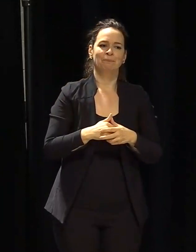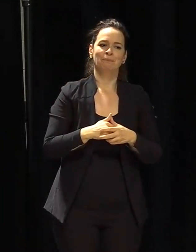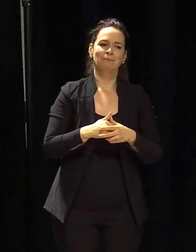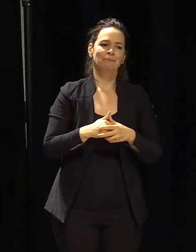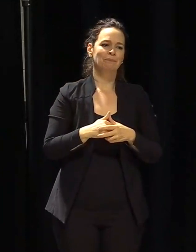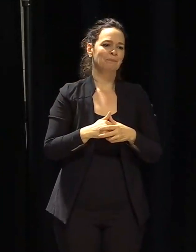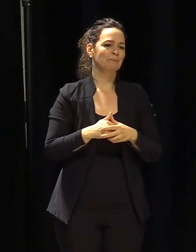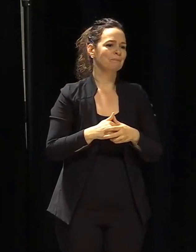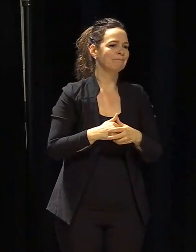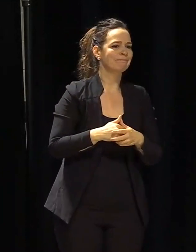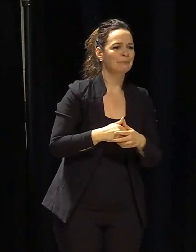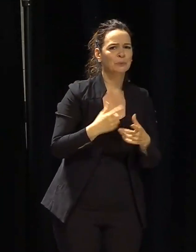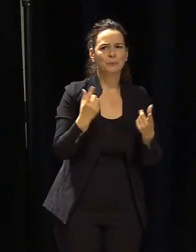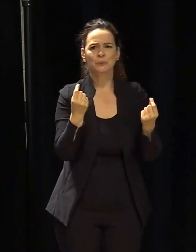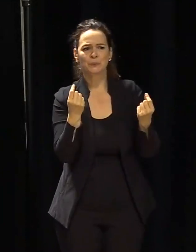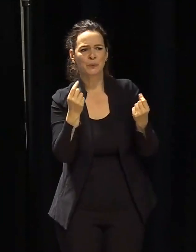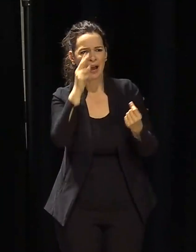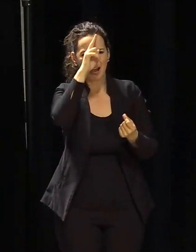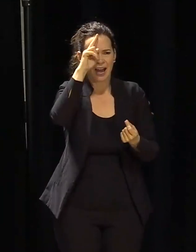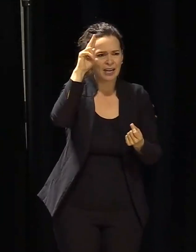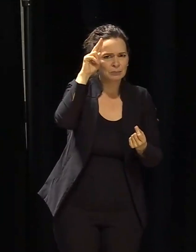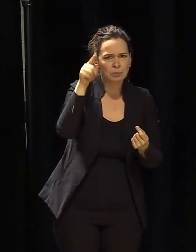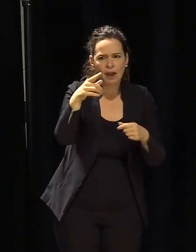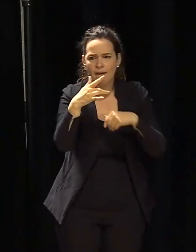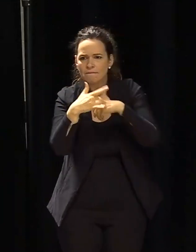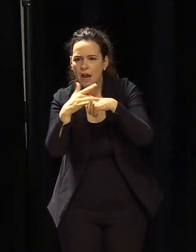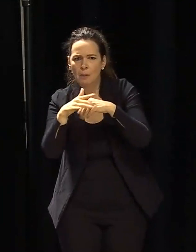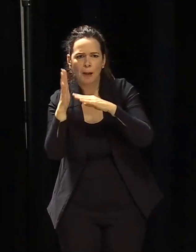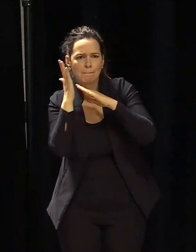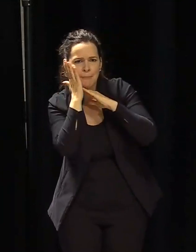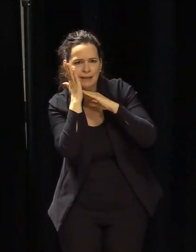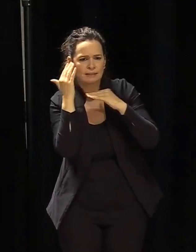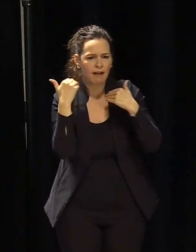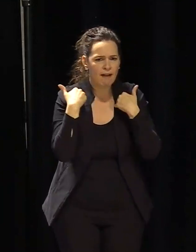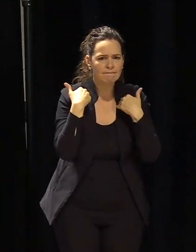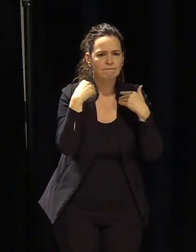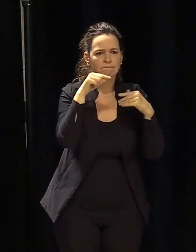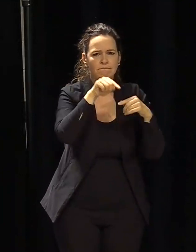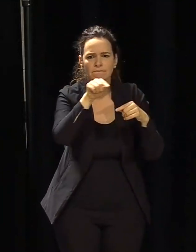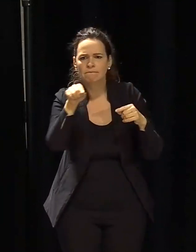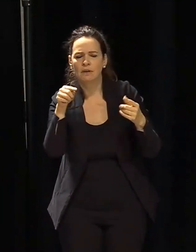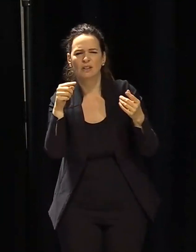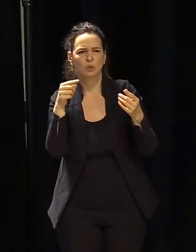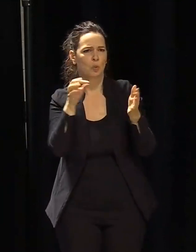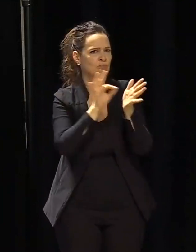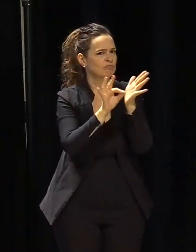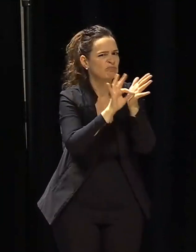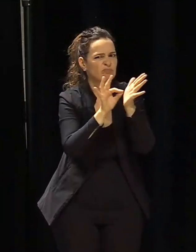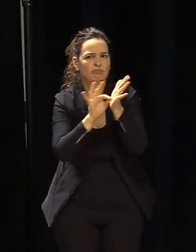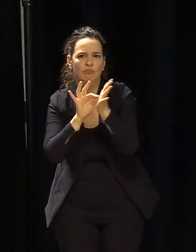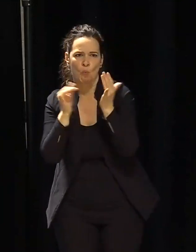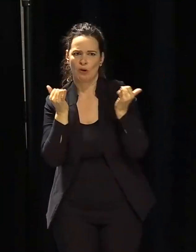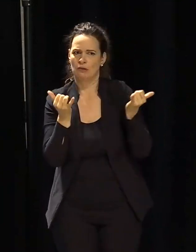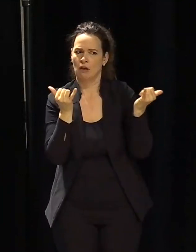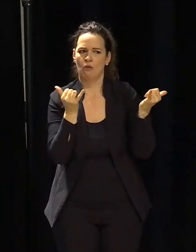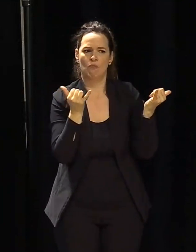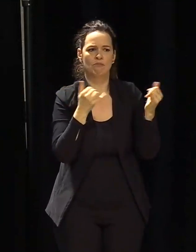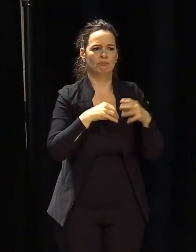available beds right now, so we're in pretty good shape. Even though we have more COVID cases,